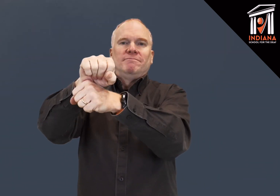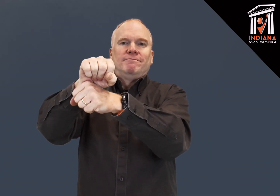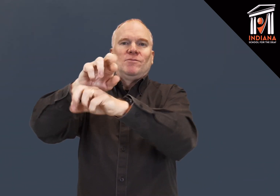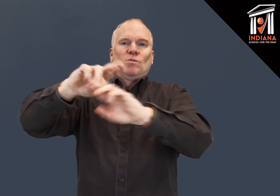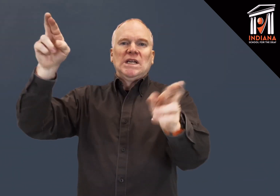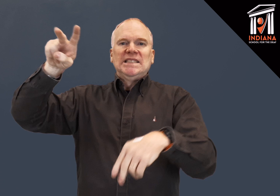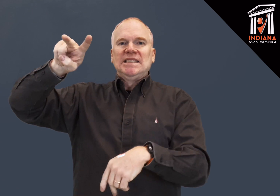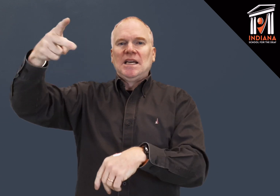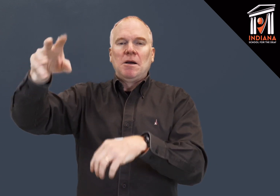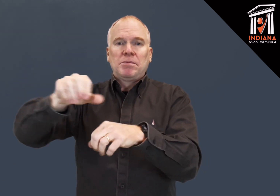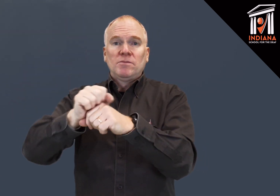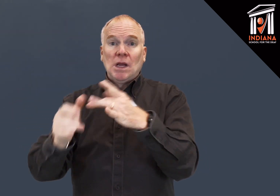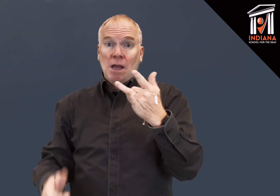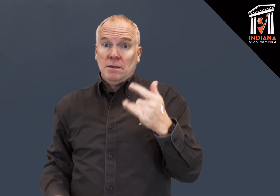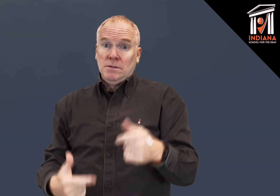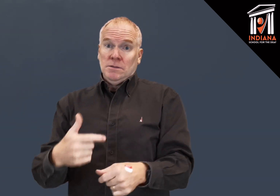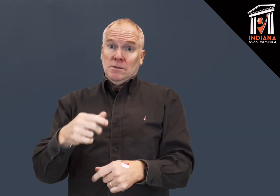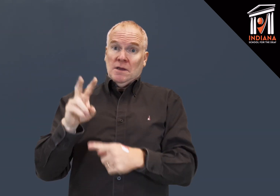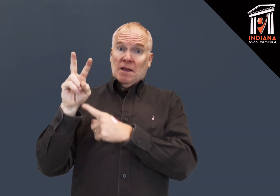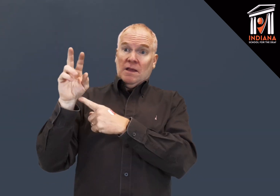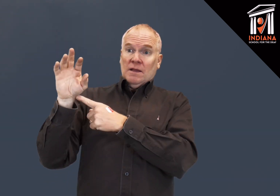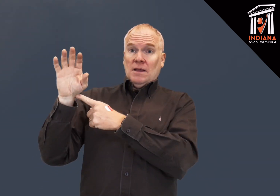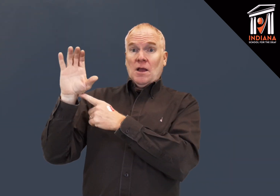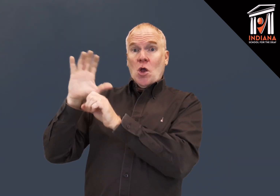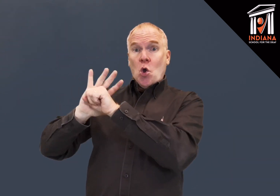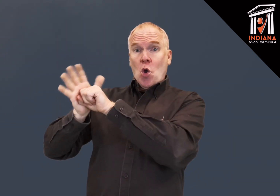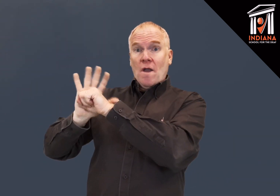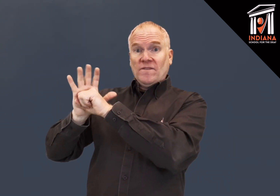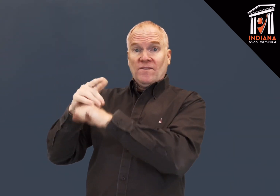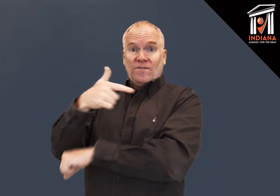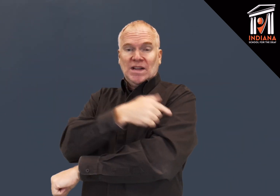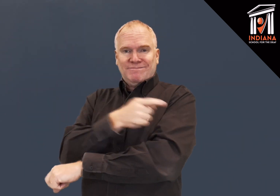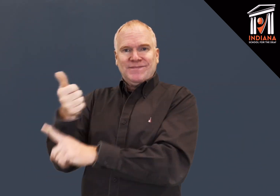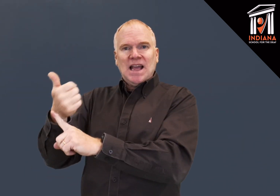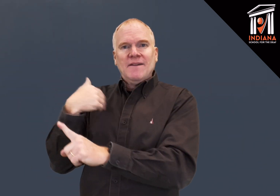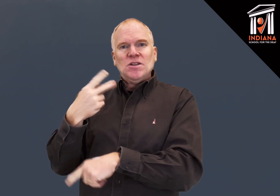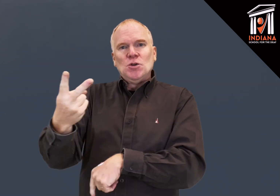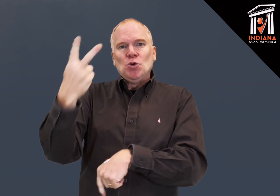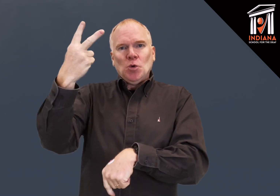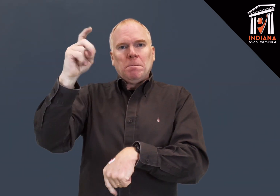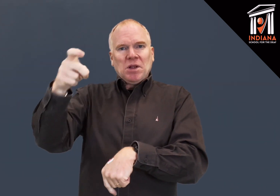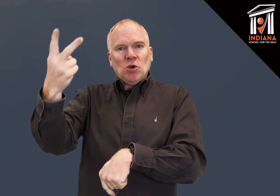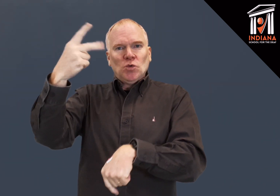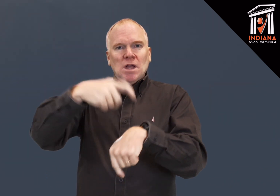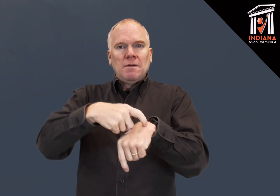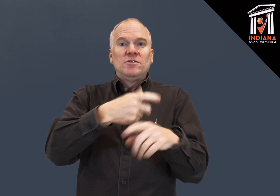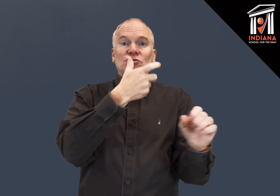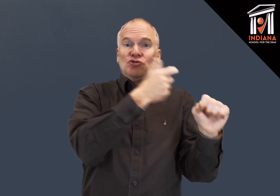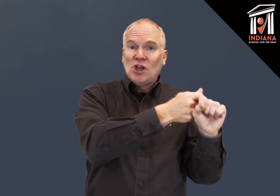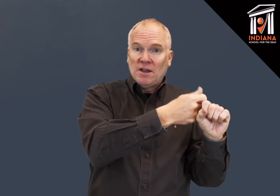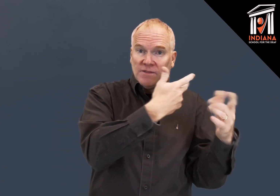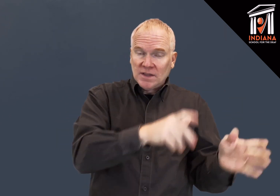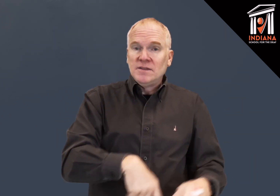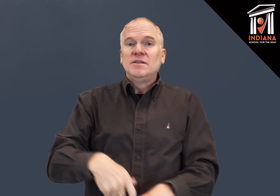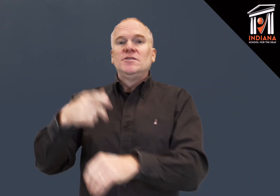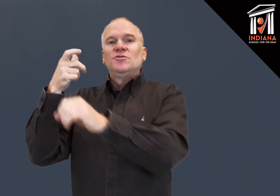of the room that were under a sign that said checkout. So they make the reservation or the appointment for the next shot.